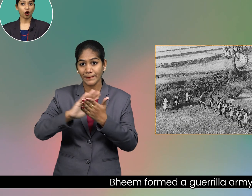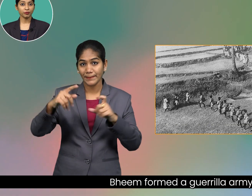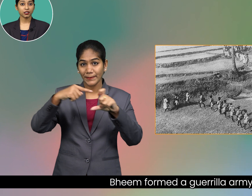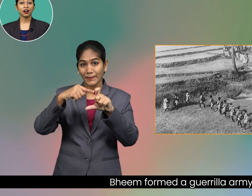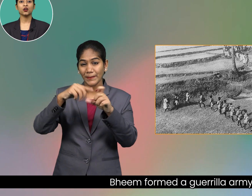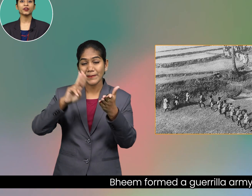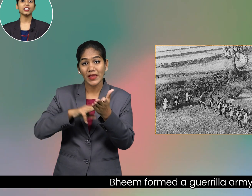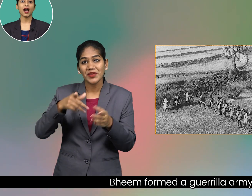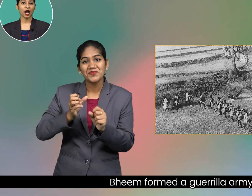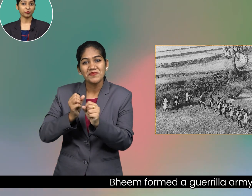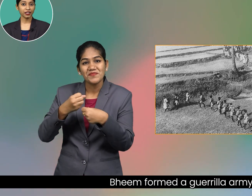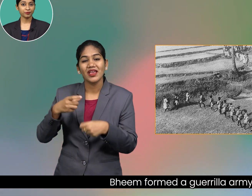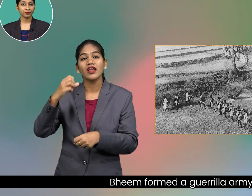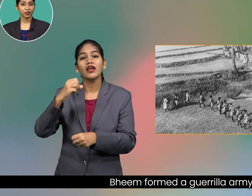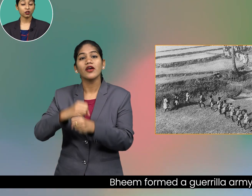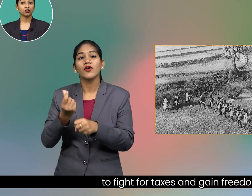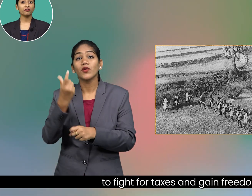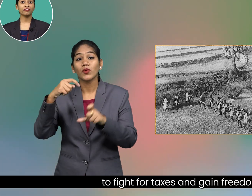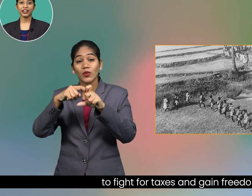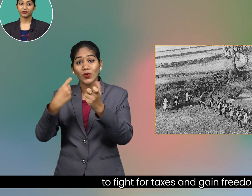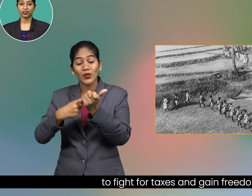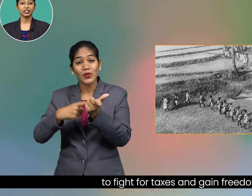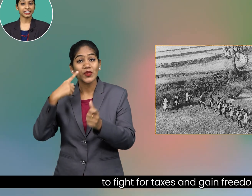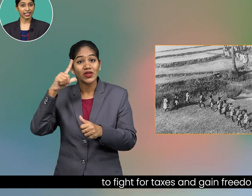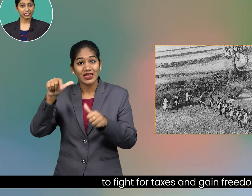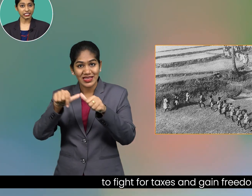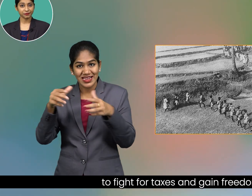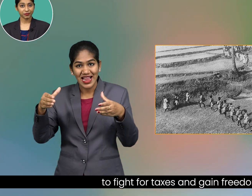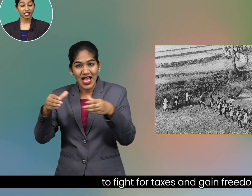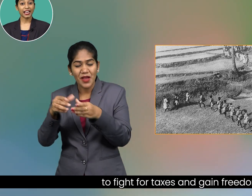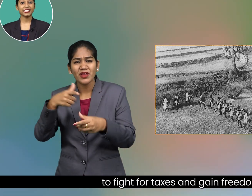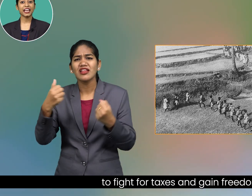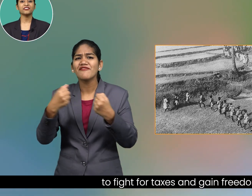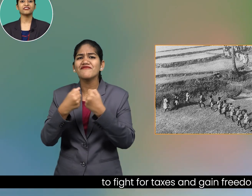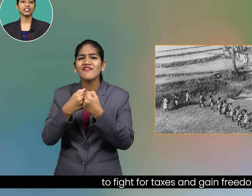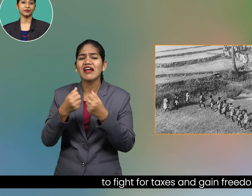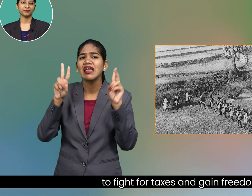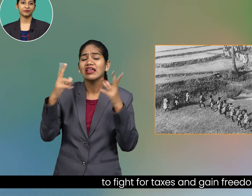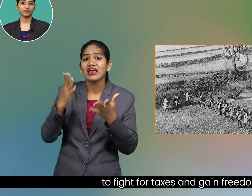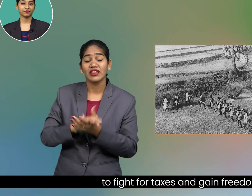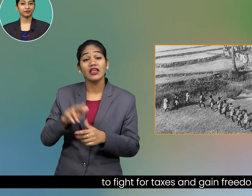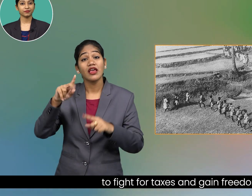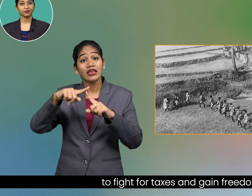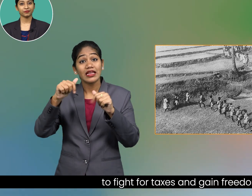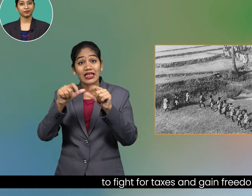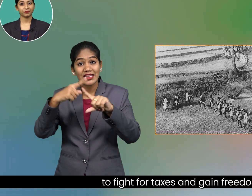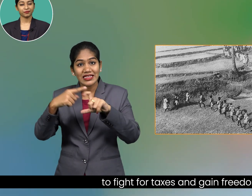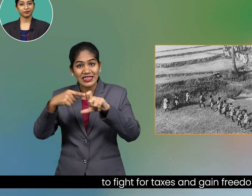Bhim formed a guerrilla army to fight for taxes and gain freedom.